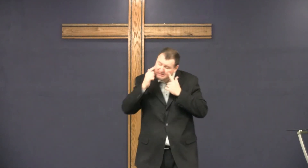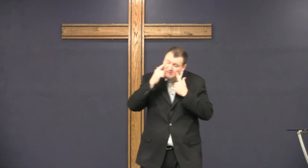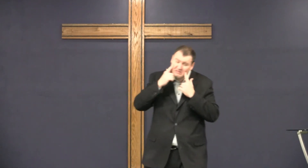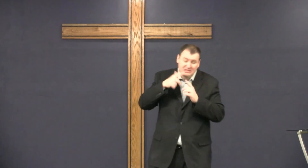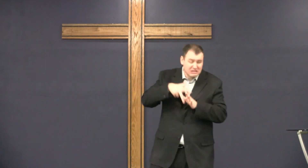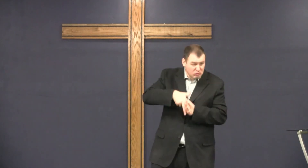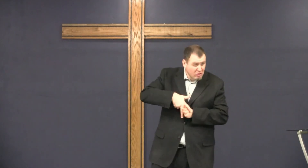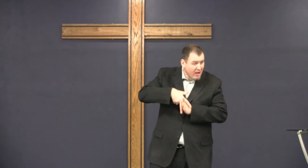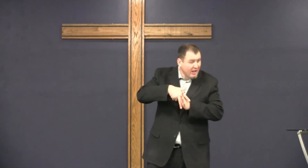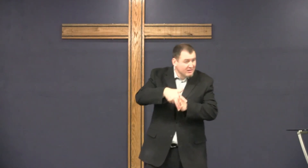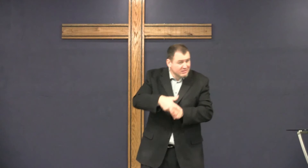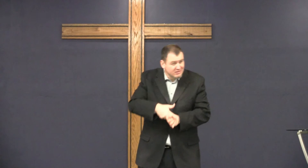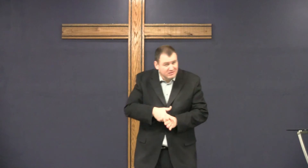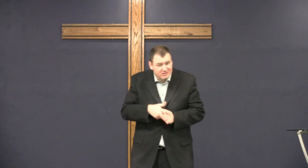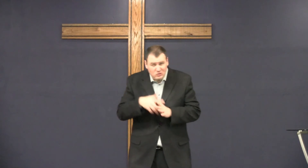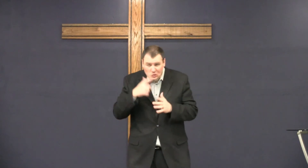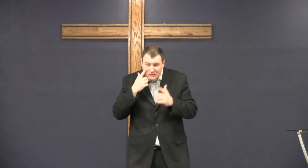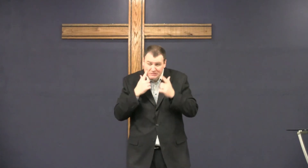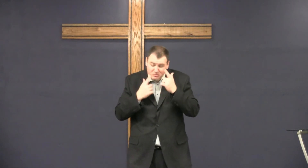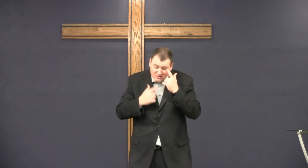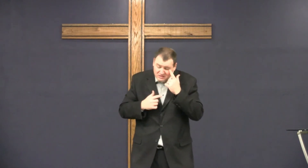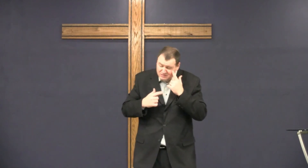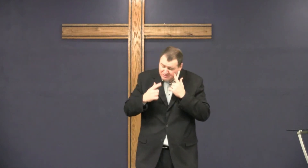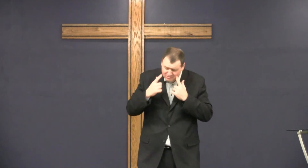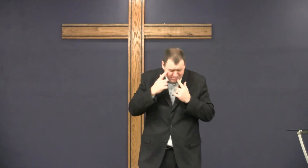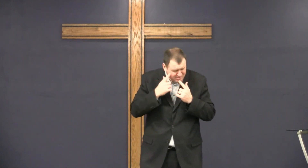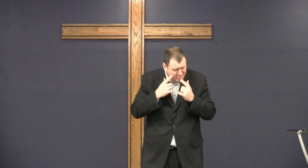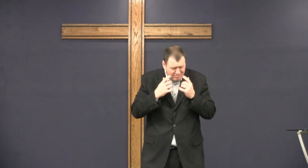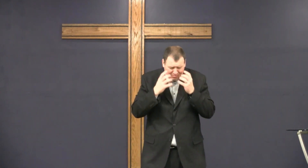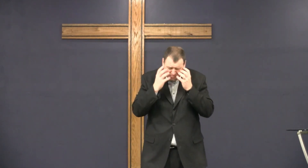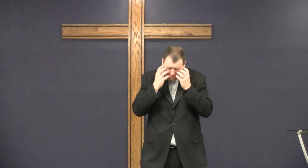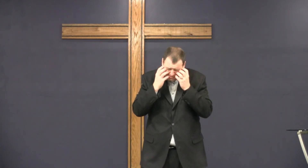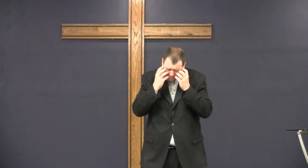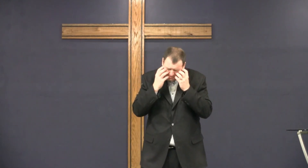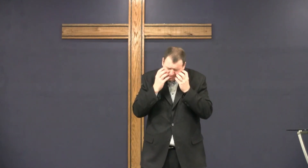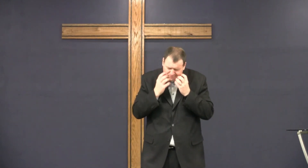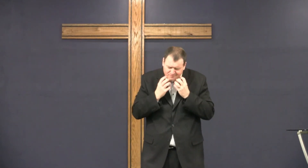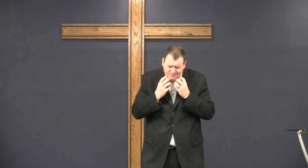Jesus already knew, and he weeps, he cries as he rides in.